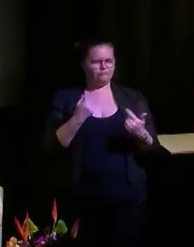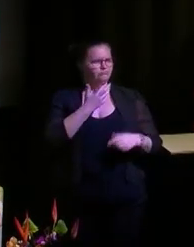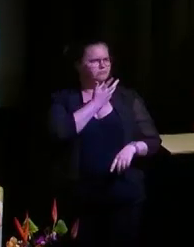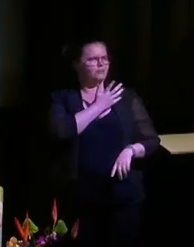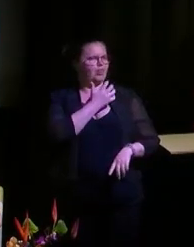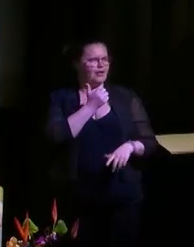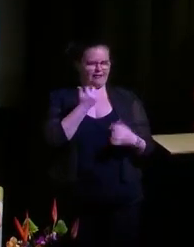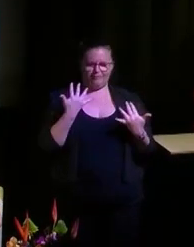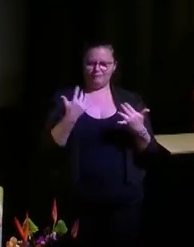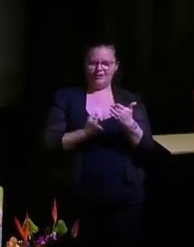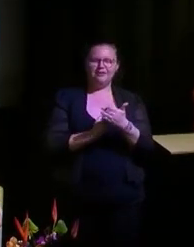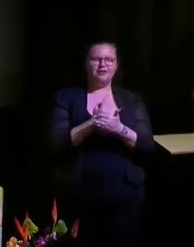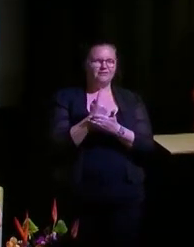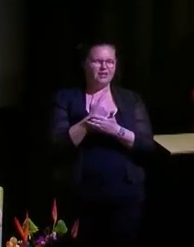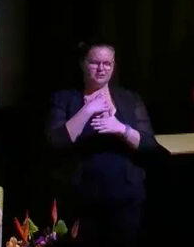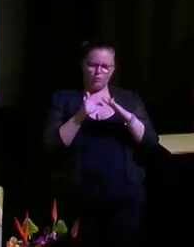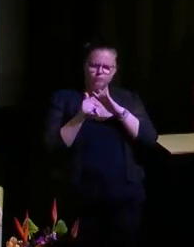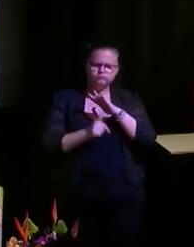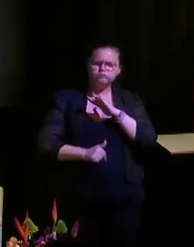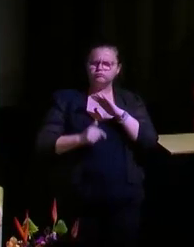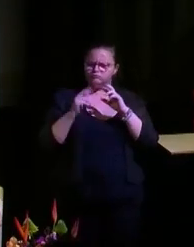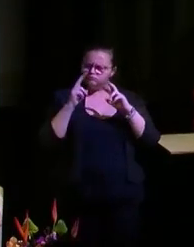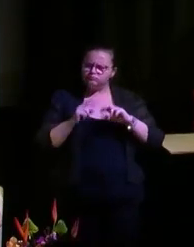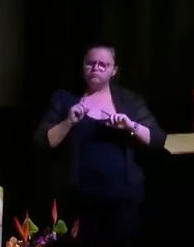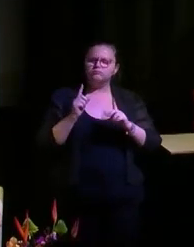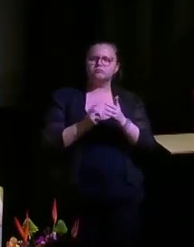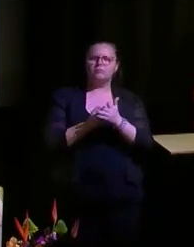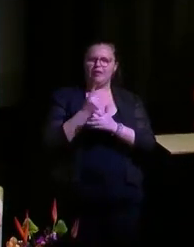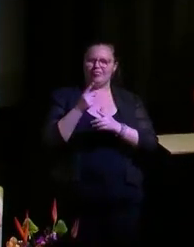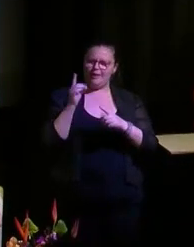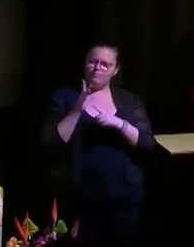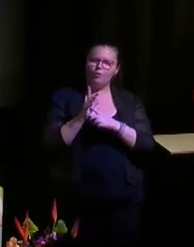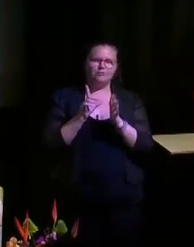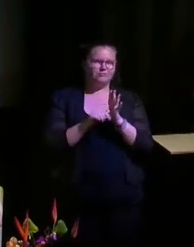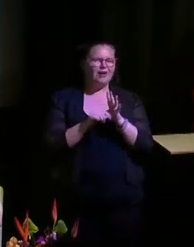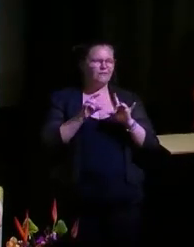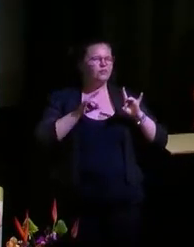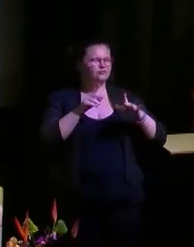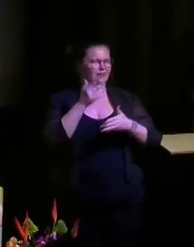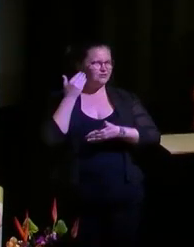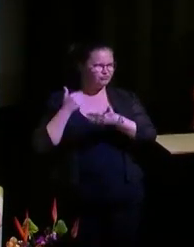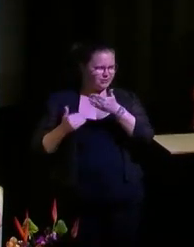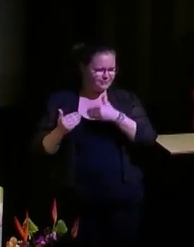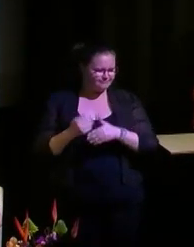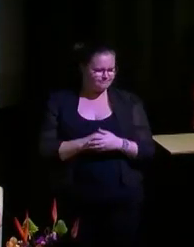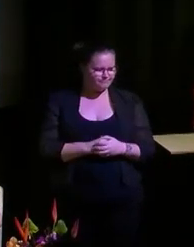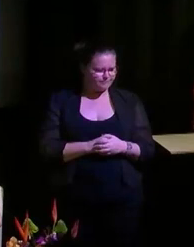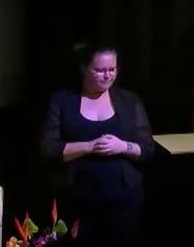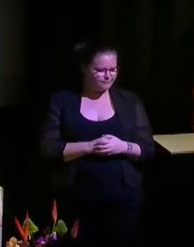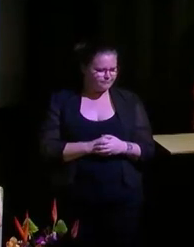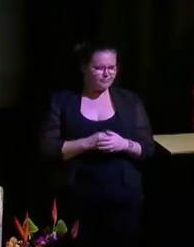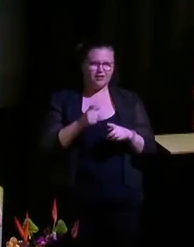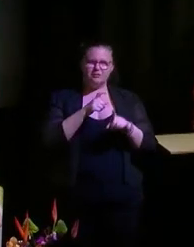of events that further our understanding of this pivotal moment in Australia's history. As a cultural institution, we are